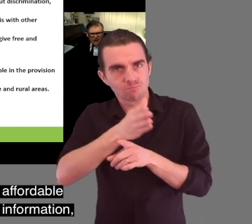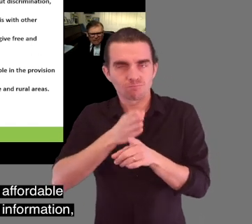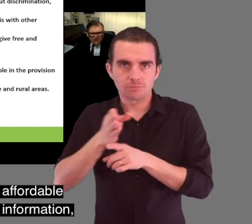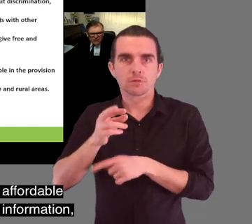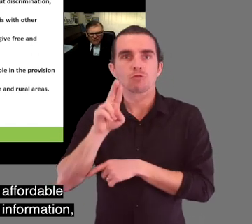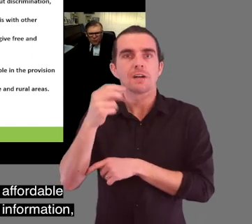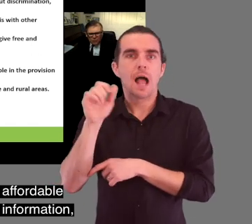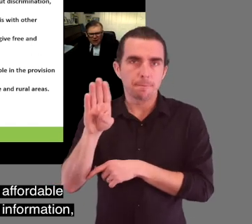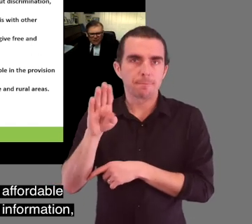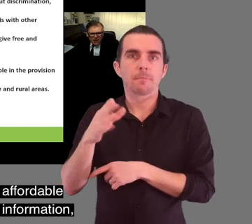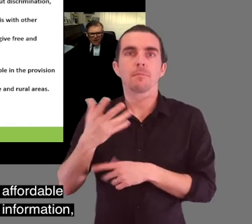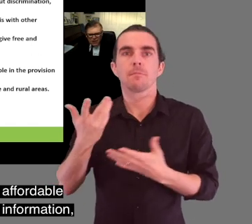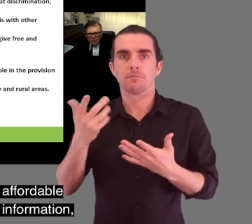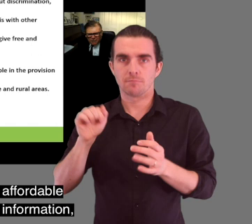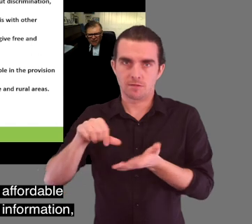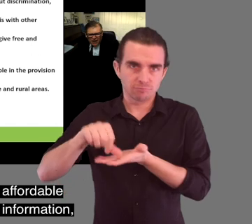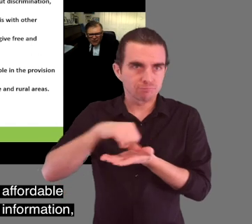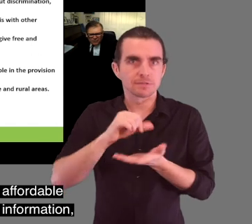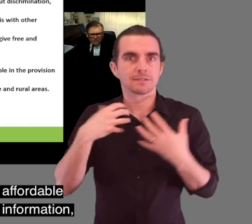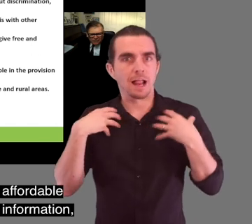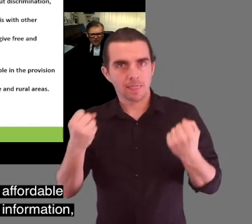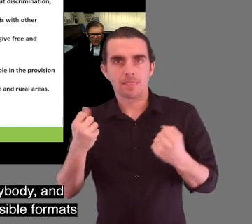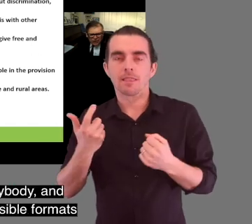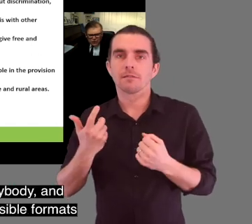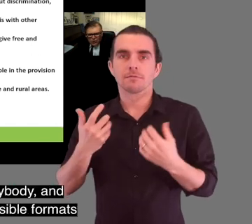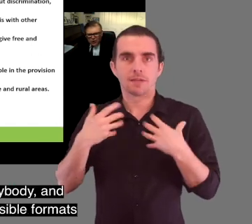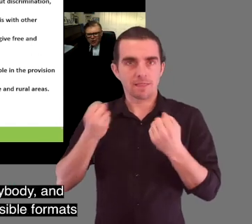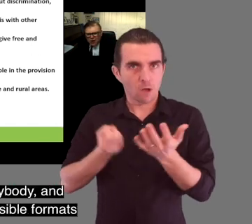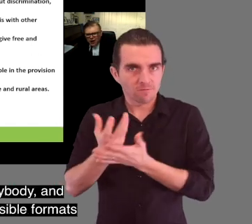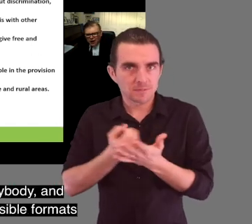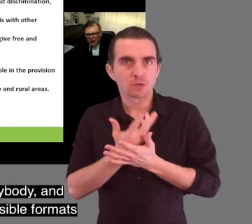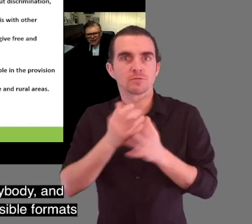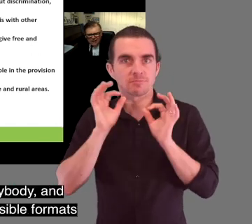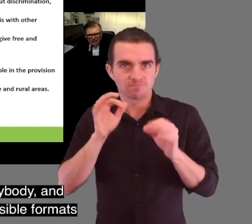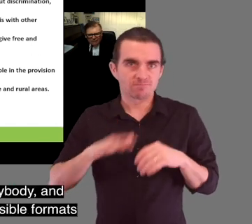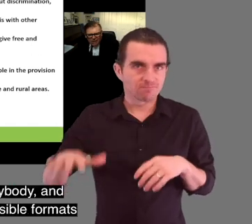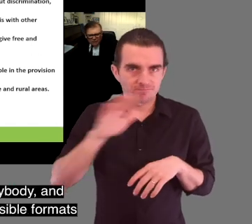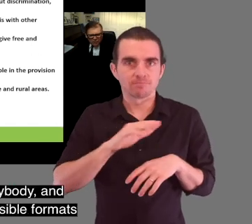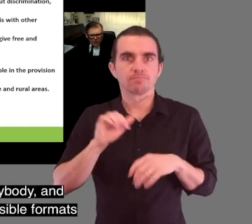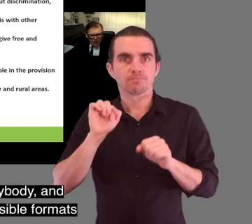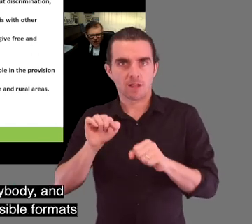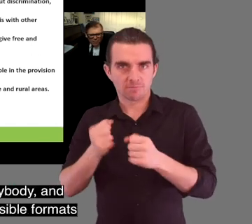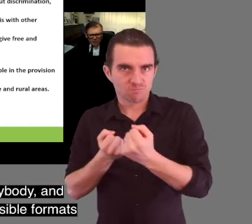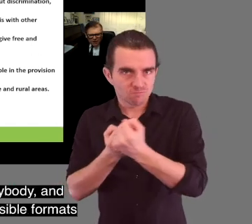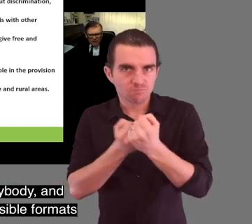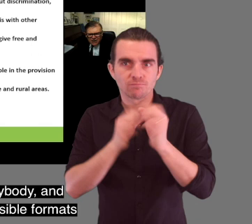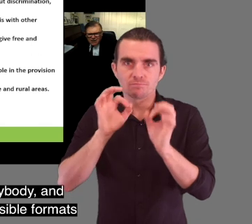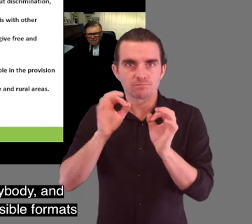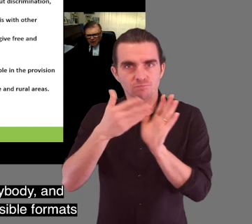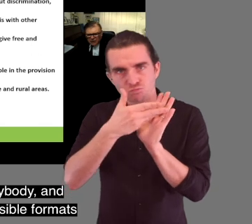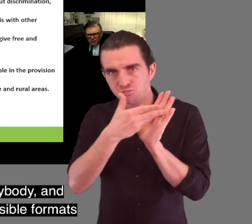rehabilitation, guarantee affordable healthcare, provide health information, ensure it's there for everybody, and